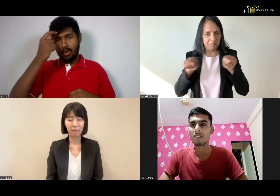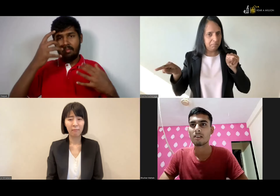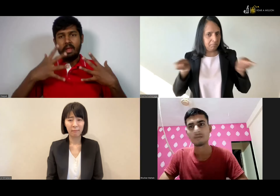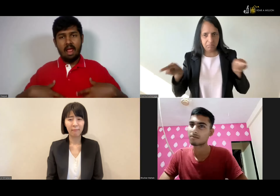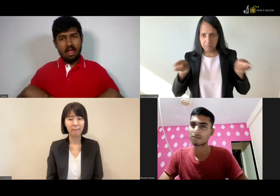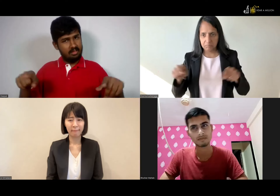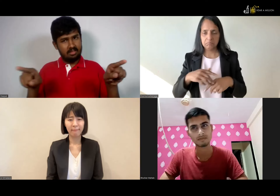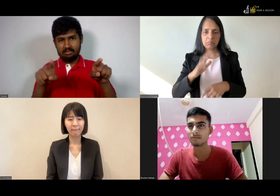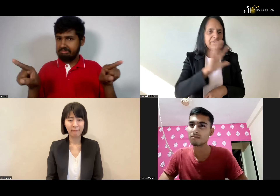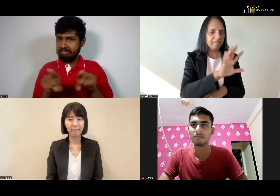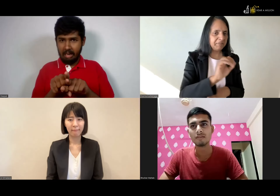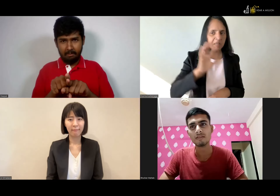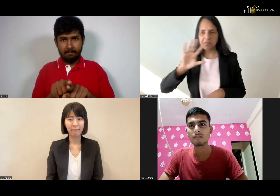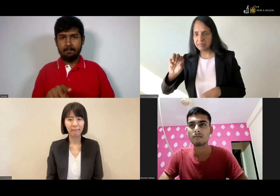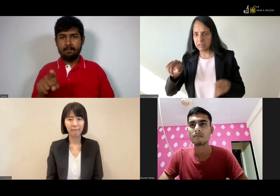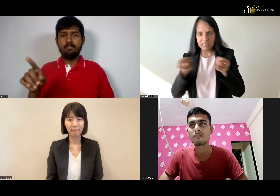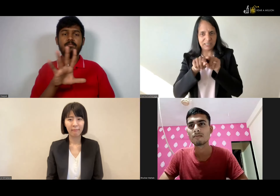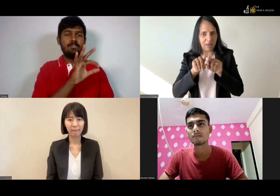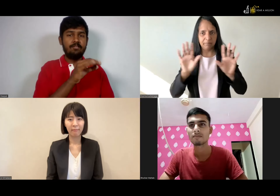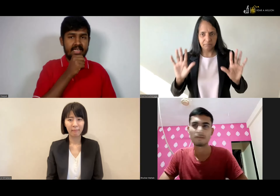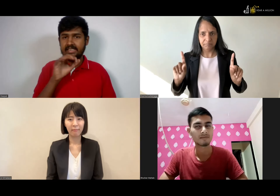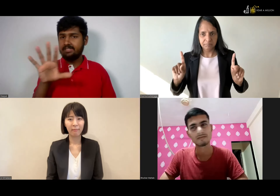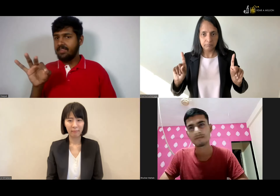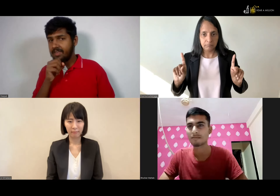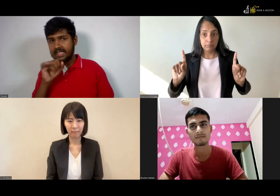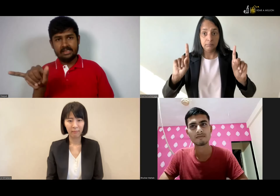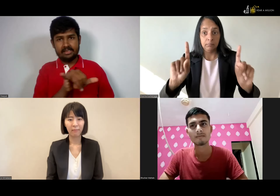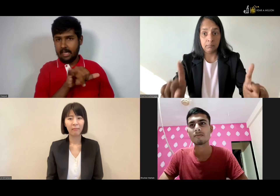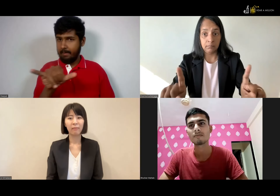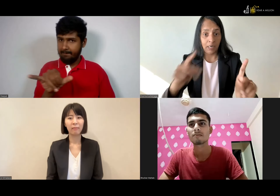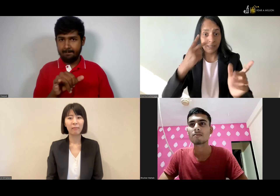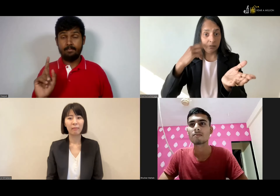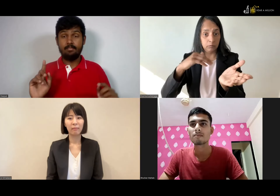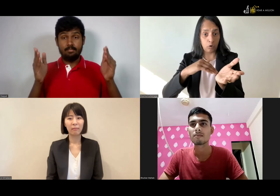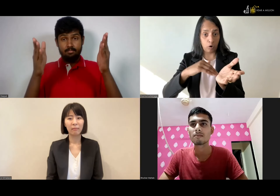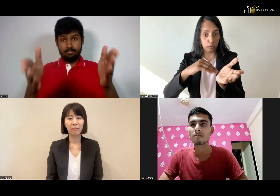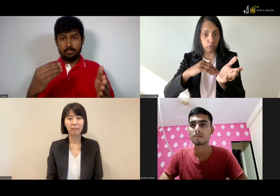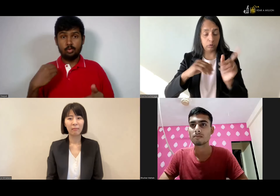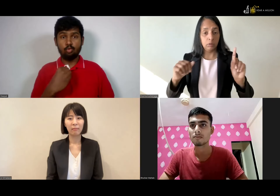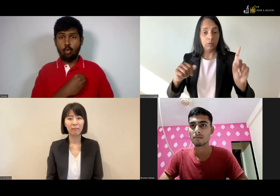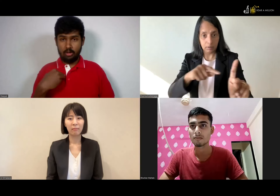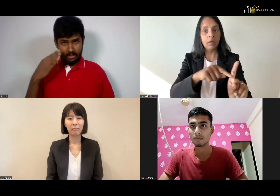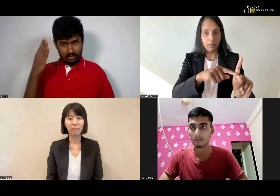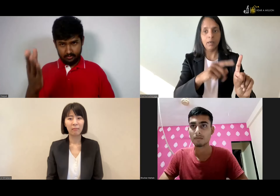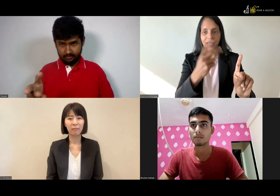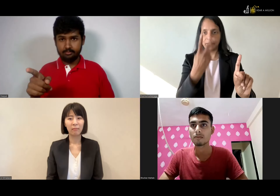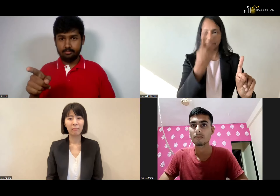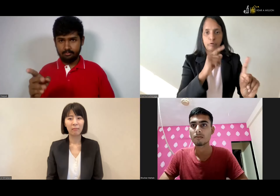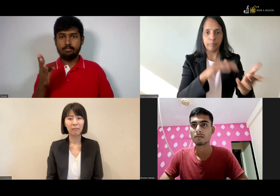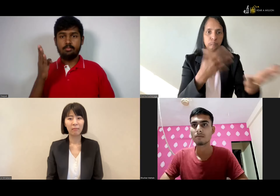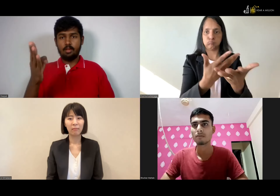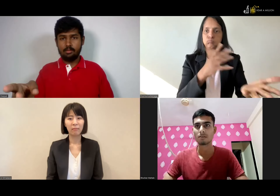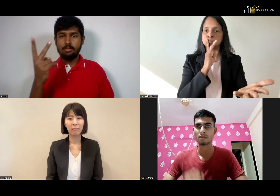both are male and both are have the obese problem, both are 50 years old. Now when they are visiting